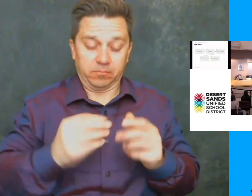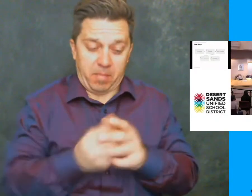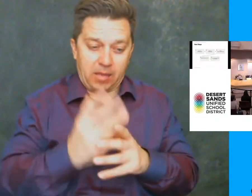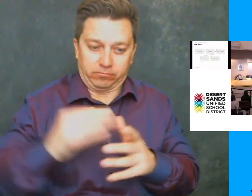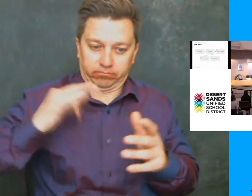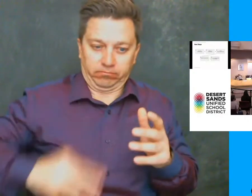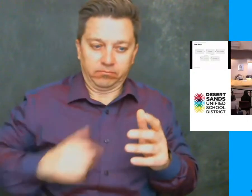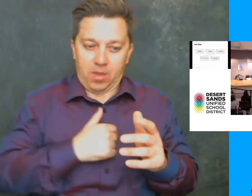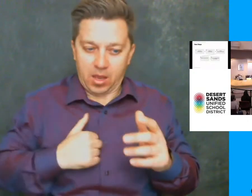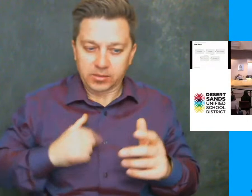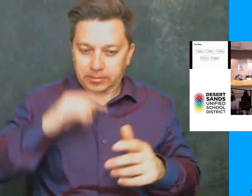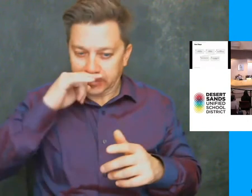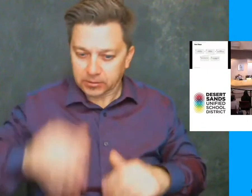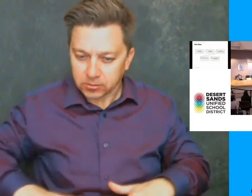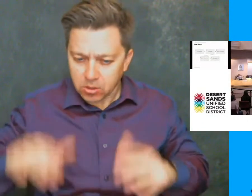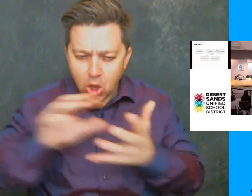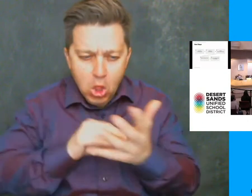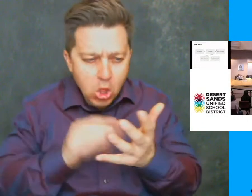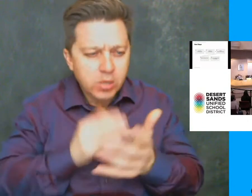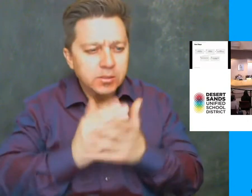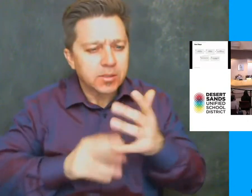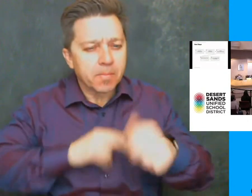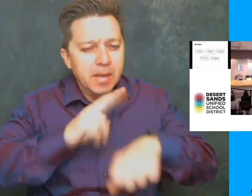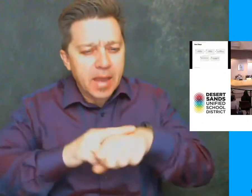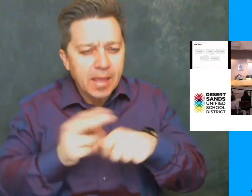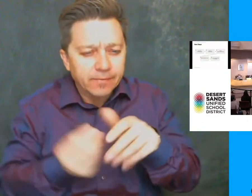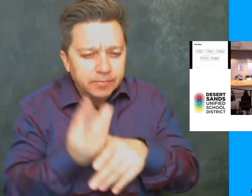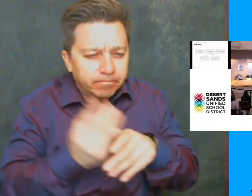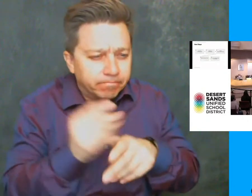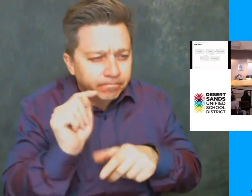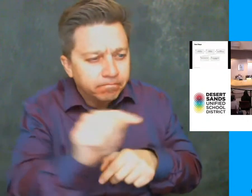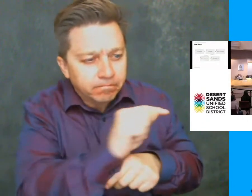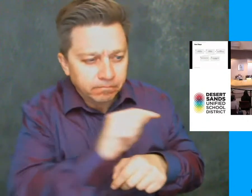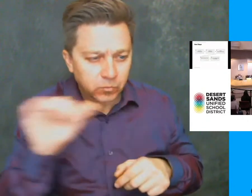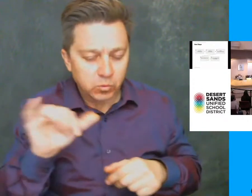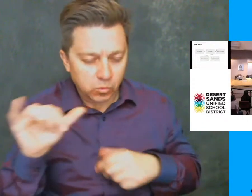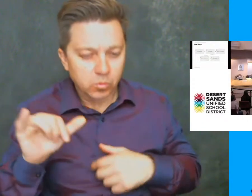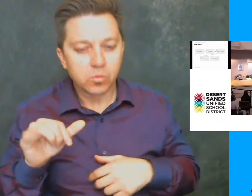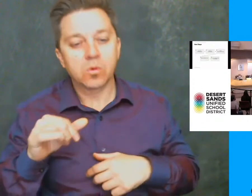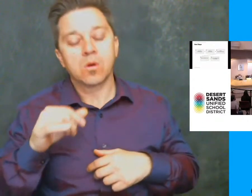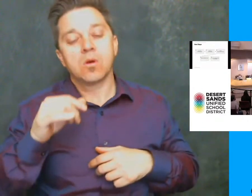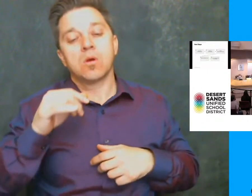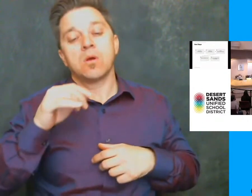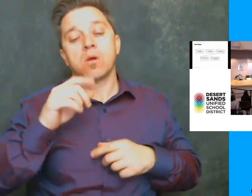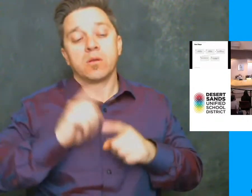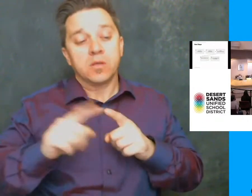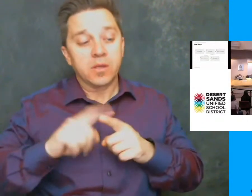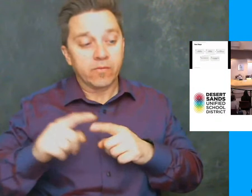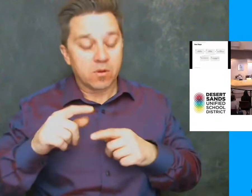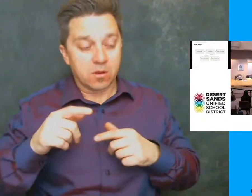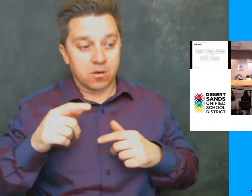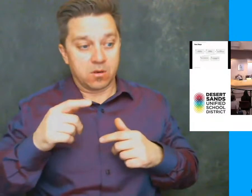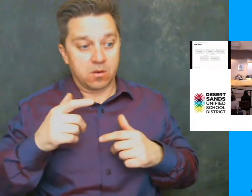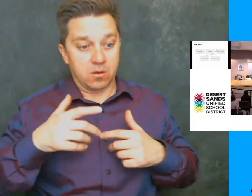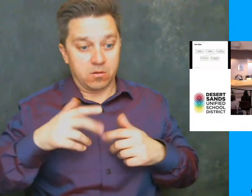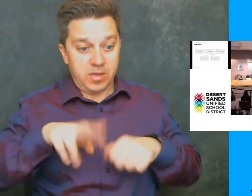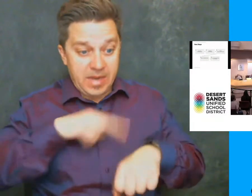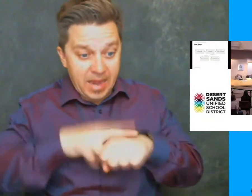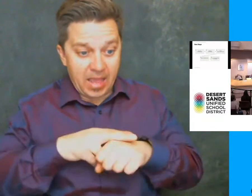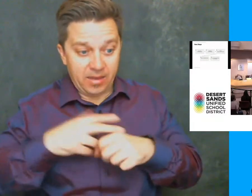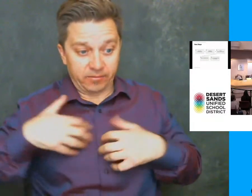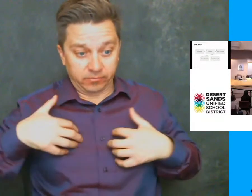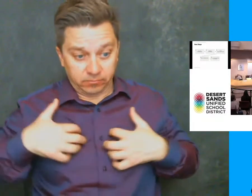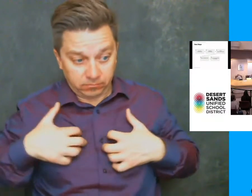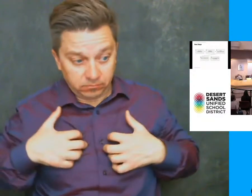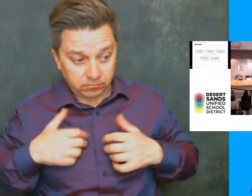school district, that they learn about some of our native species here and how it's detrimental, not only